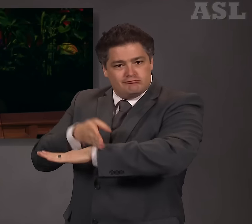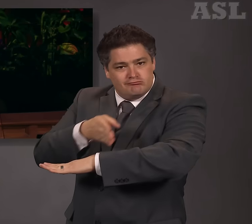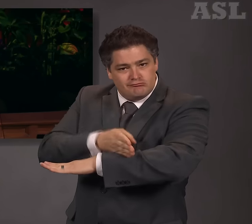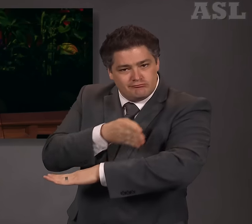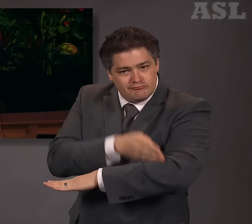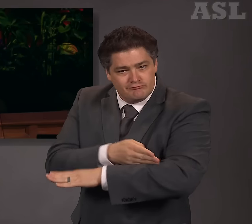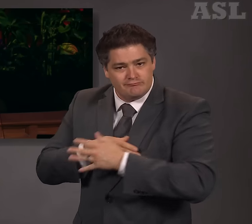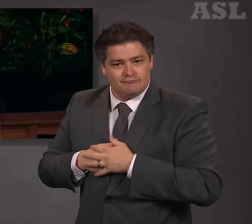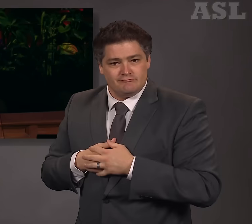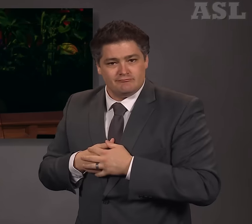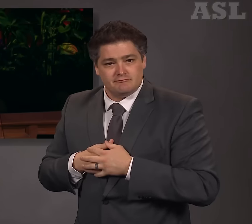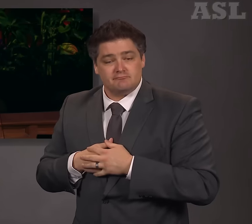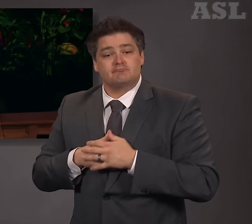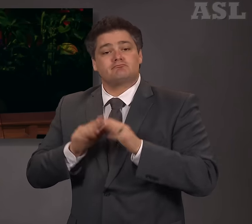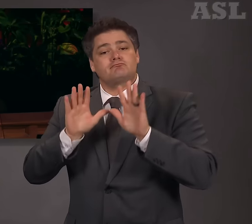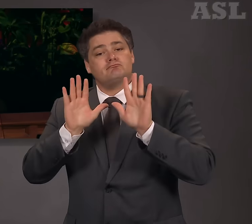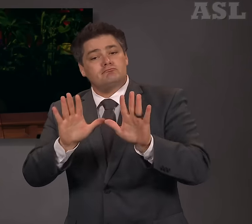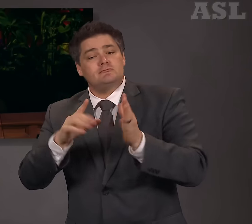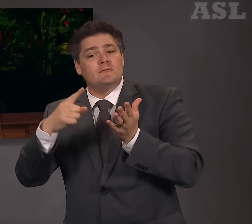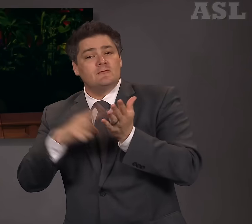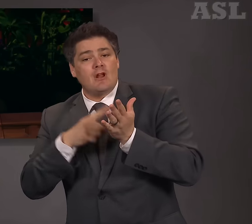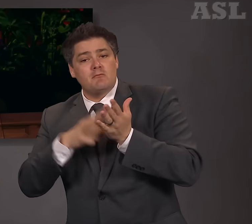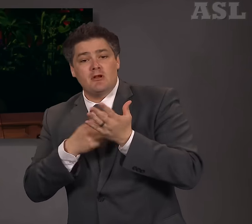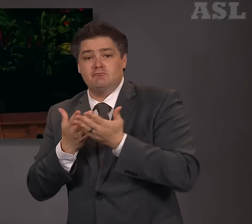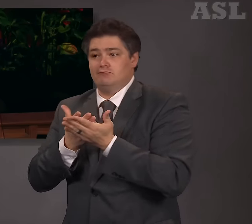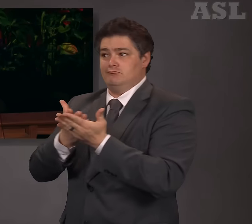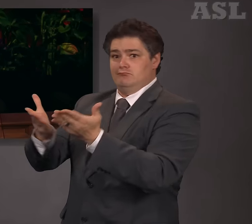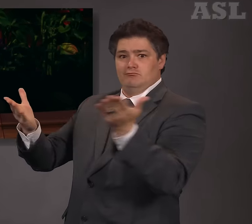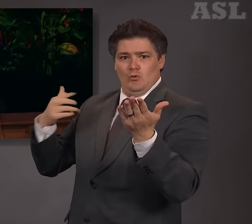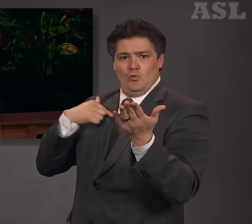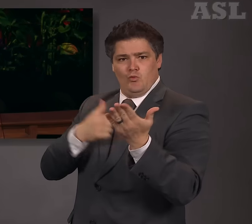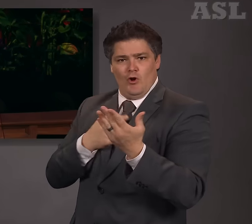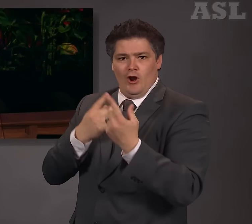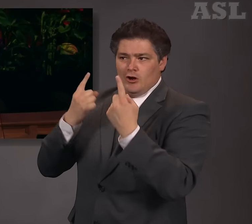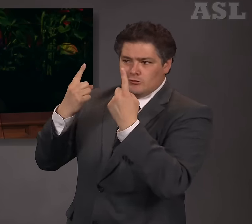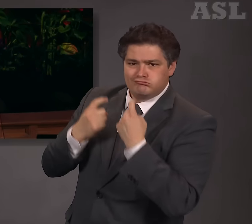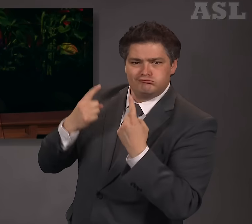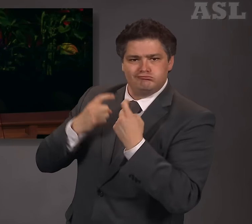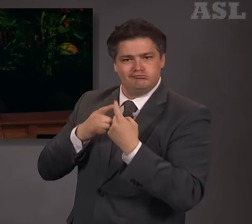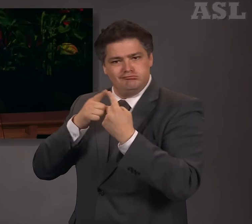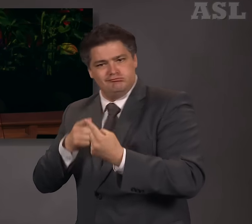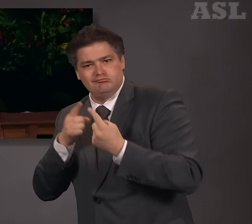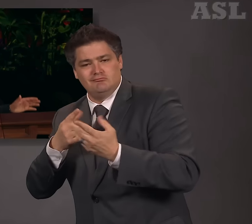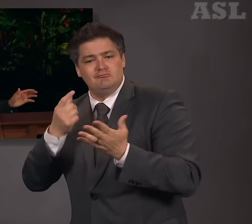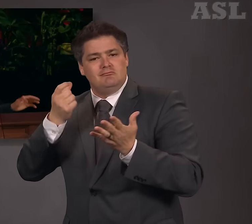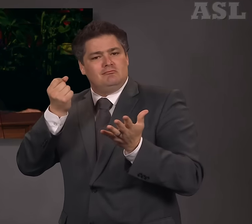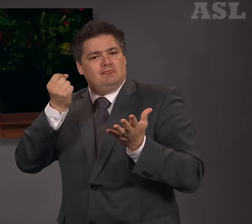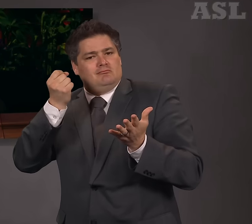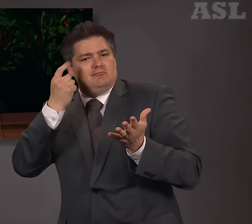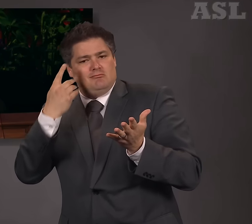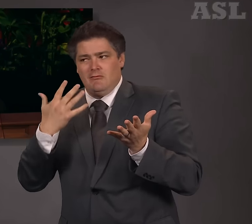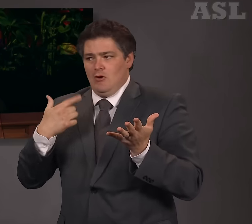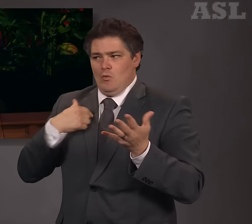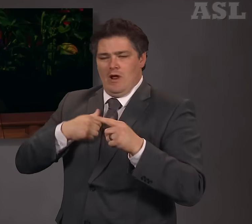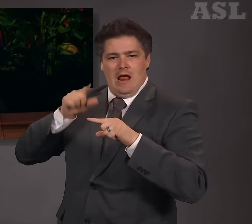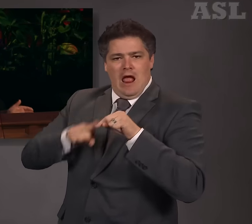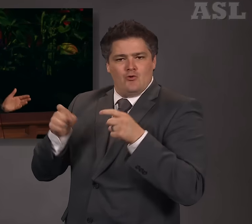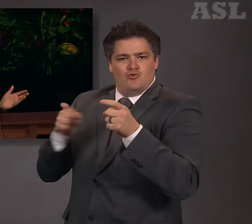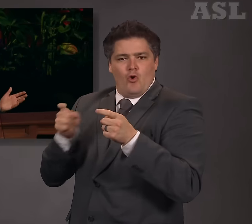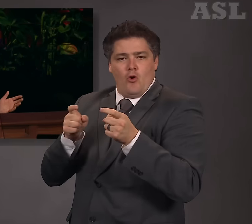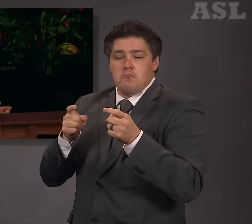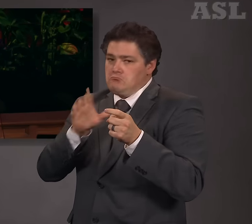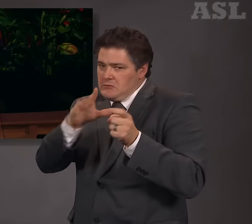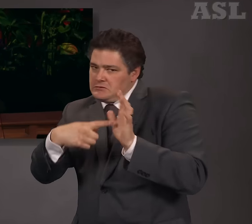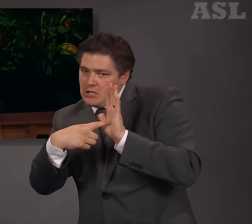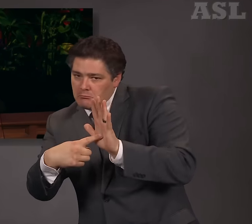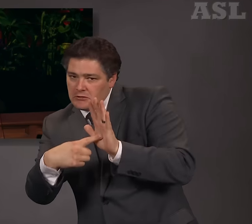Sometimes we can also experience opposition and trials from things outside of our control, such as, for example, moments of